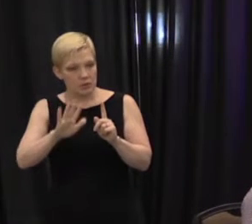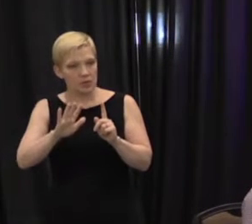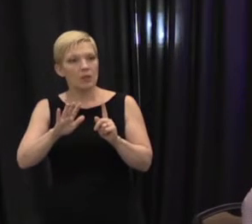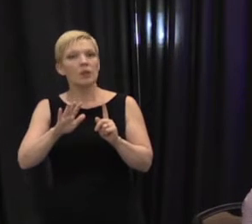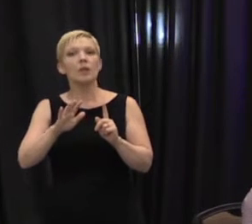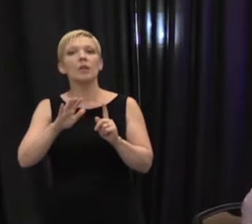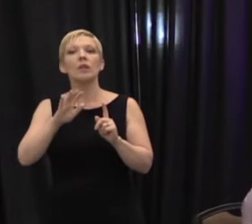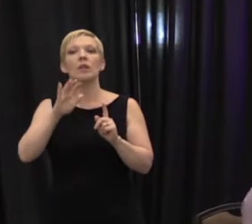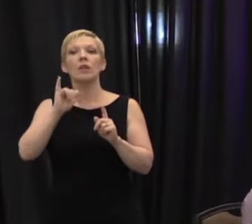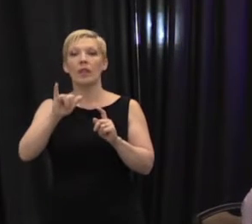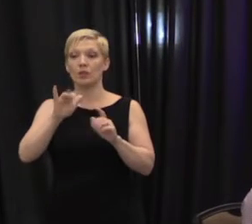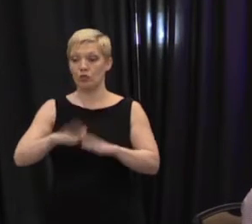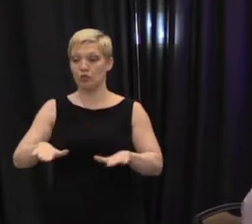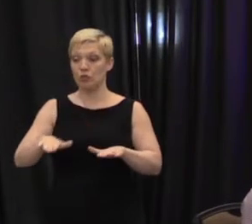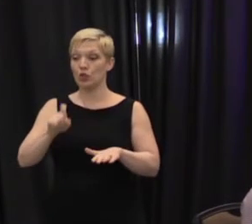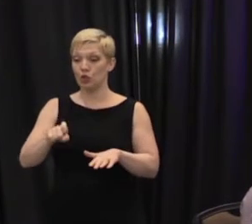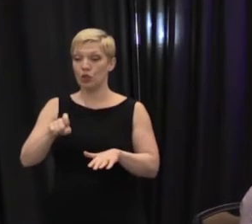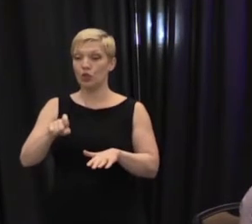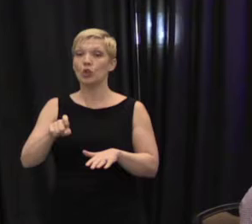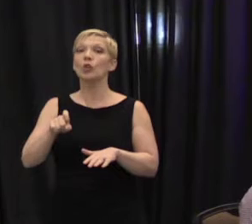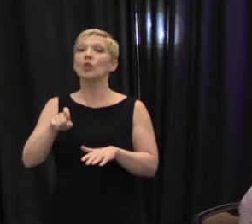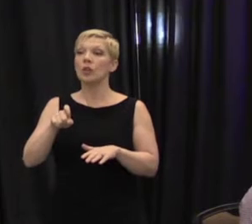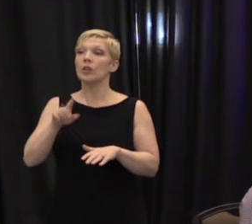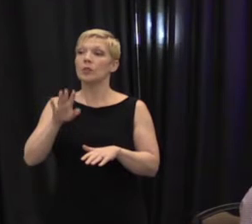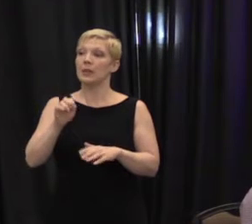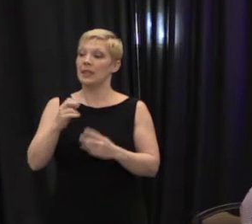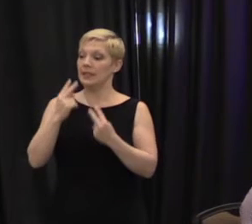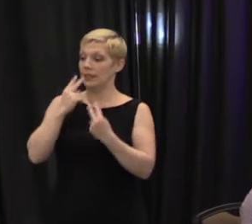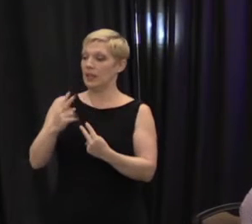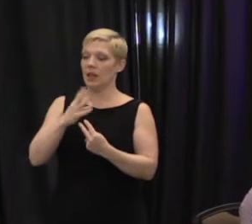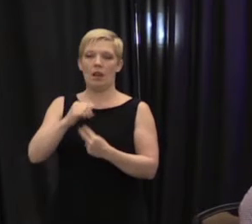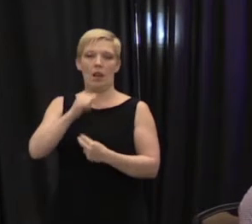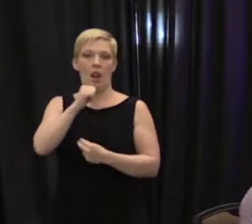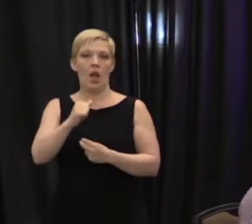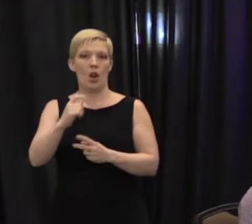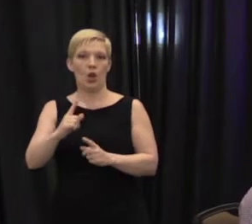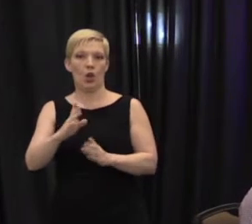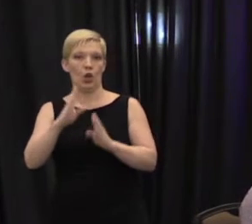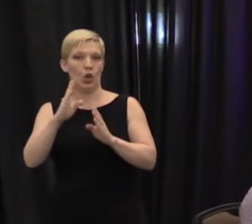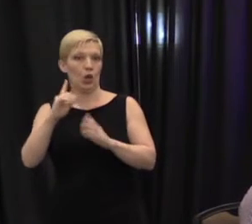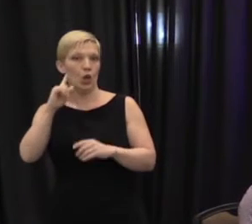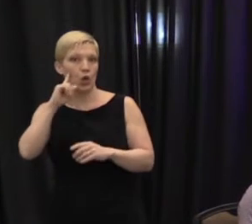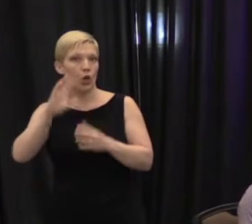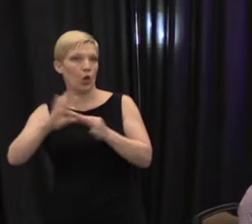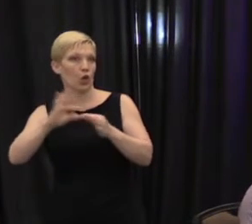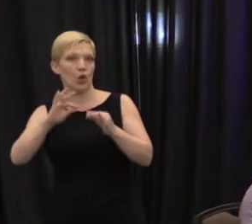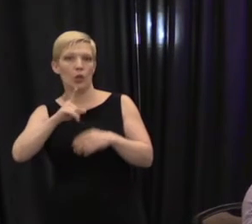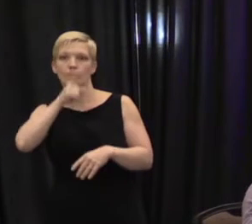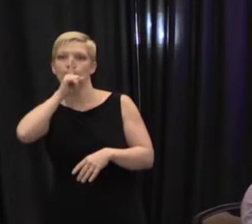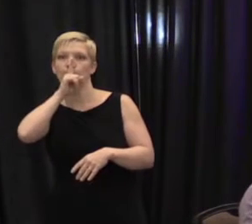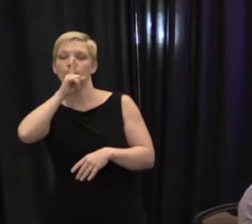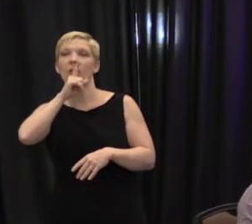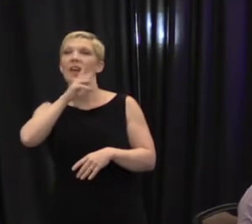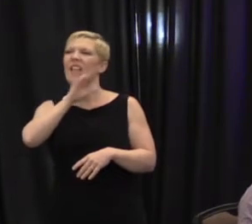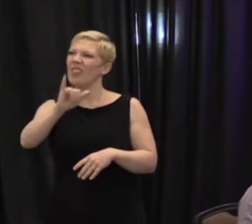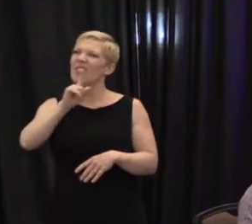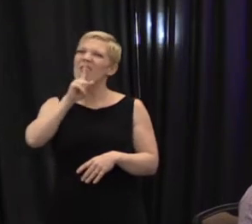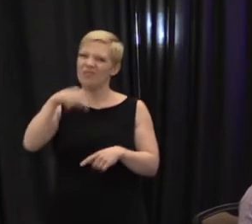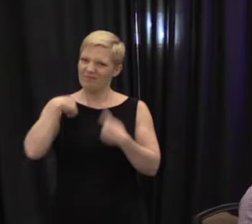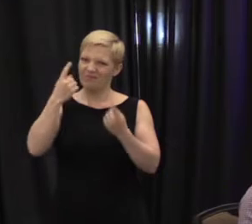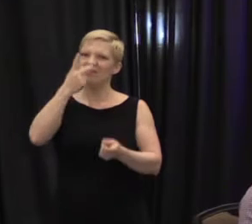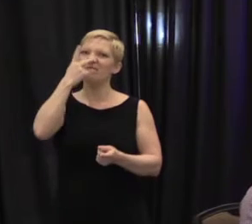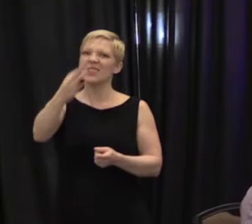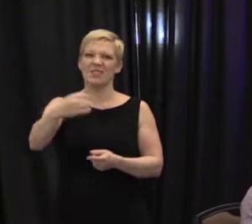the quote, children should be seen and not heard. And it's something that used to piss me off from like a